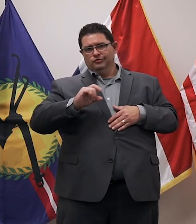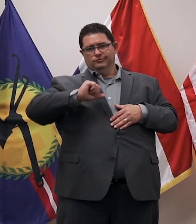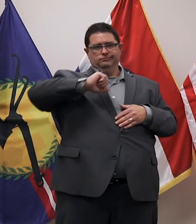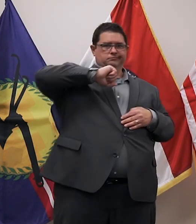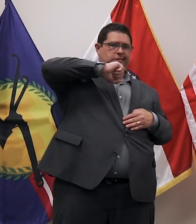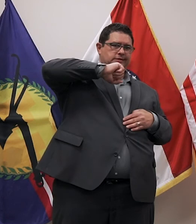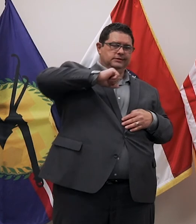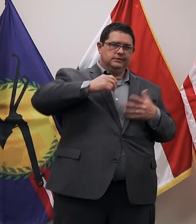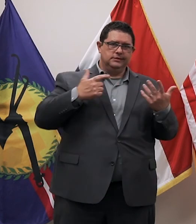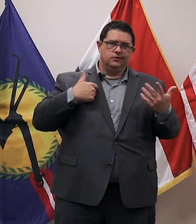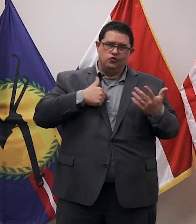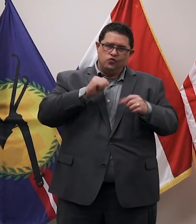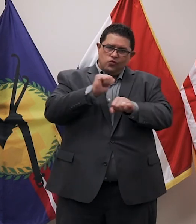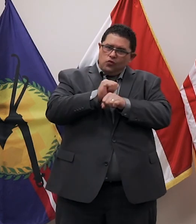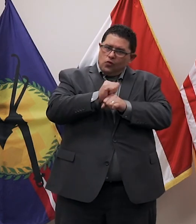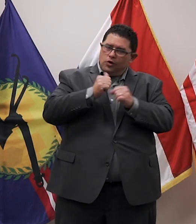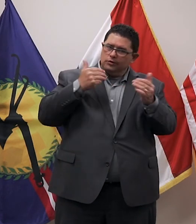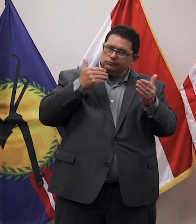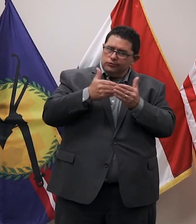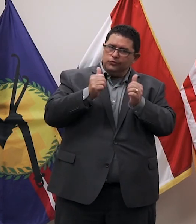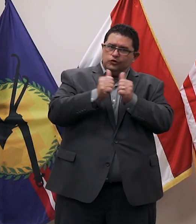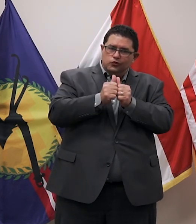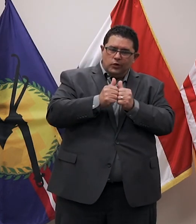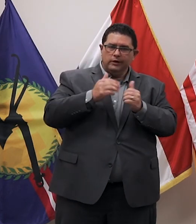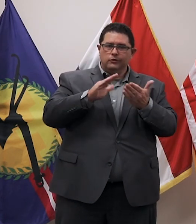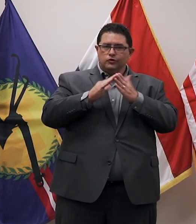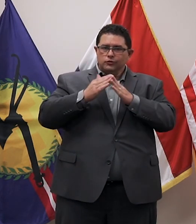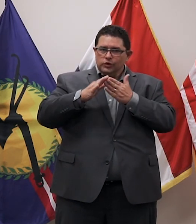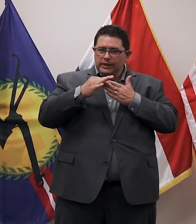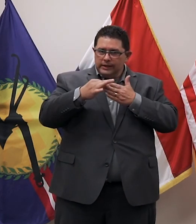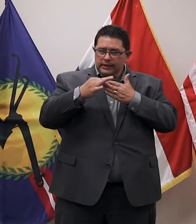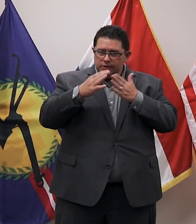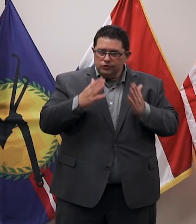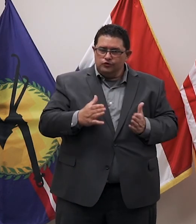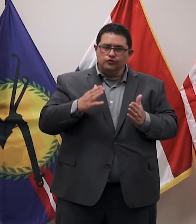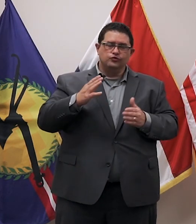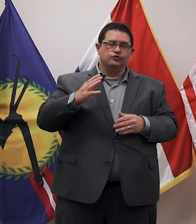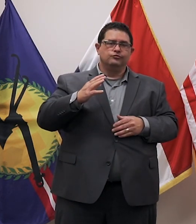closely with community leaders, clergy, institutions,